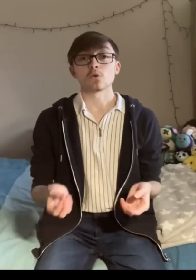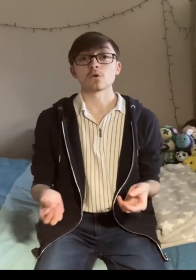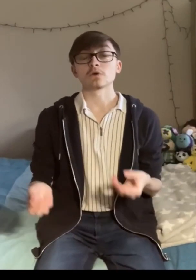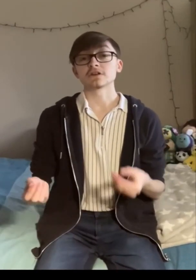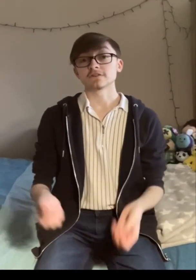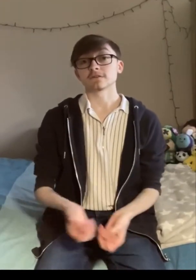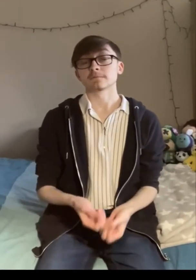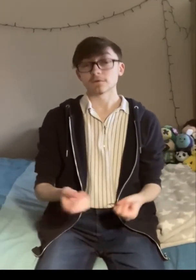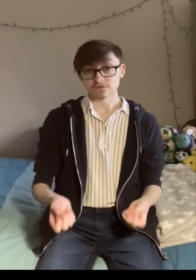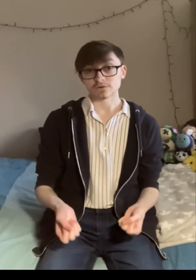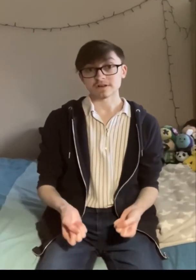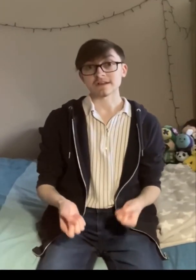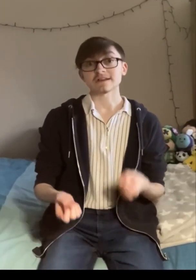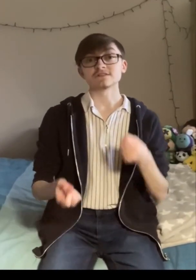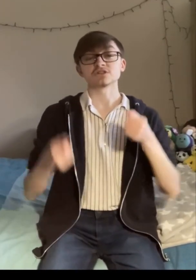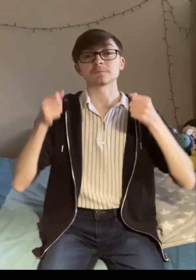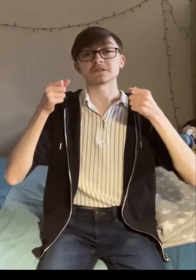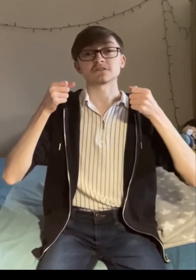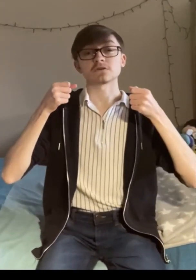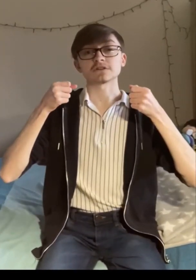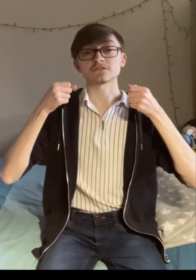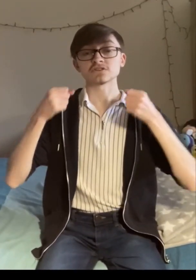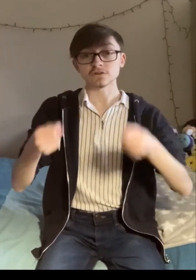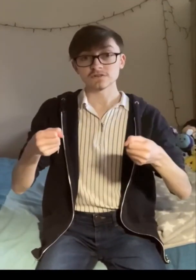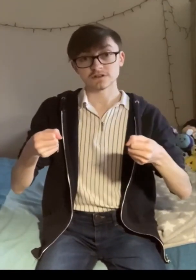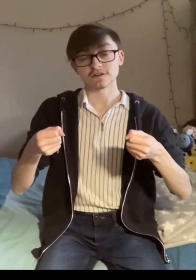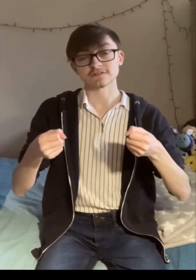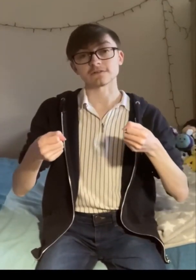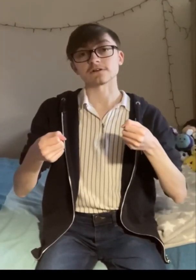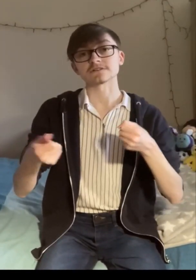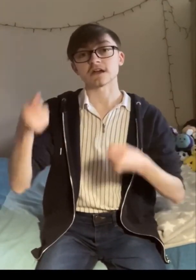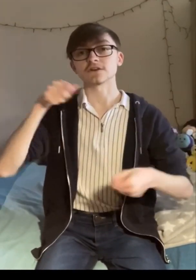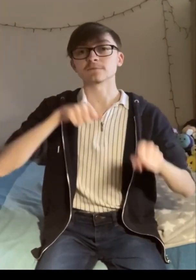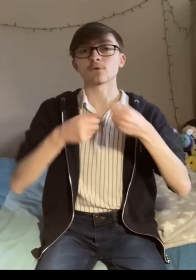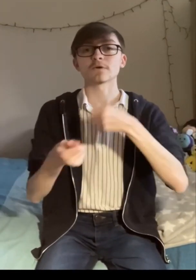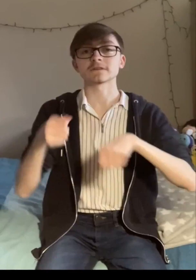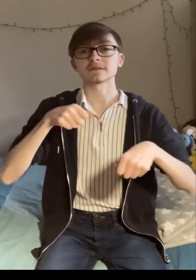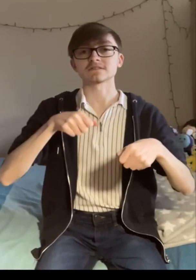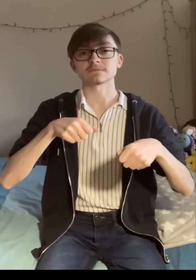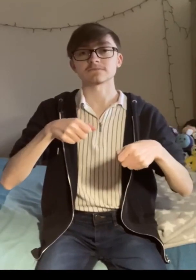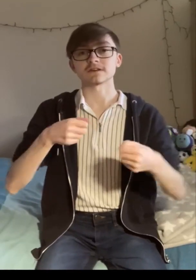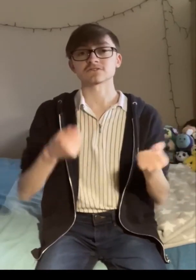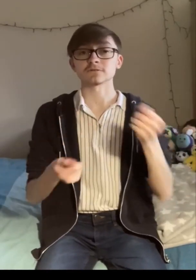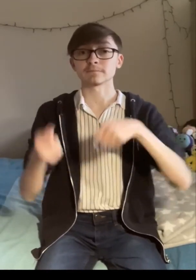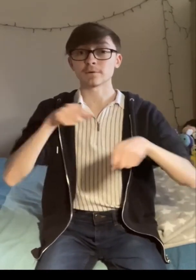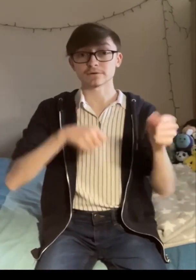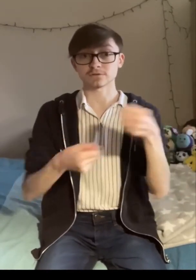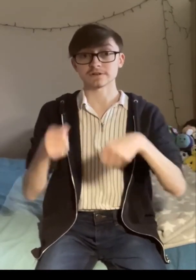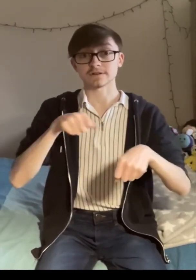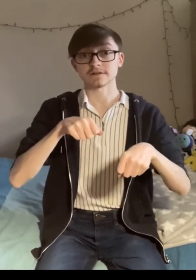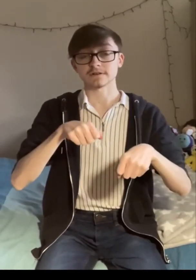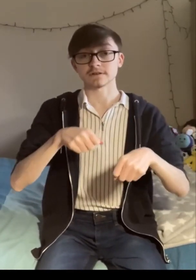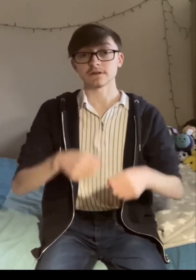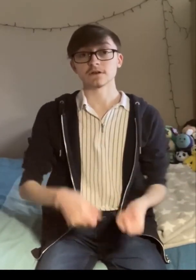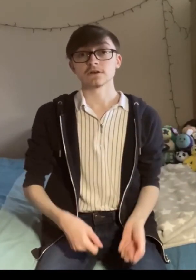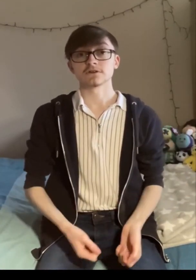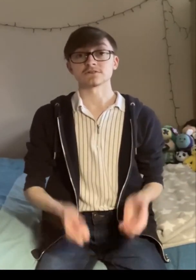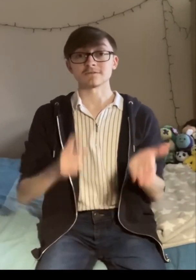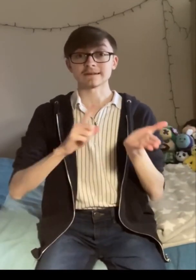Or what you can do for laboratory is you can pretend you're holding two science flasks and you're pouring them into something. So laboratory. So